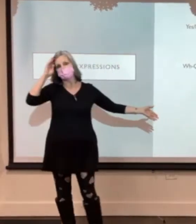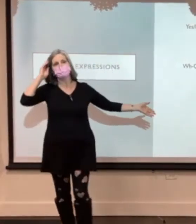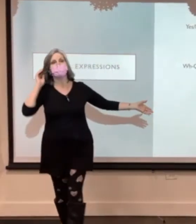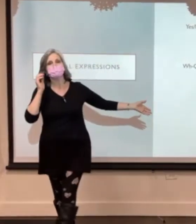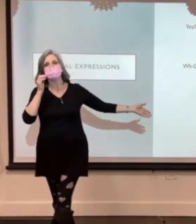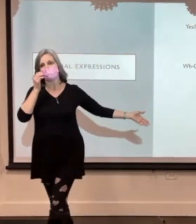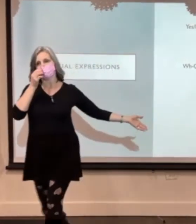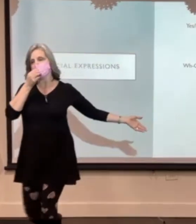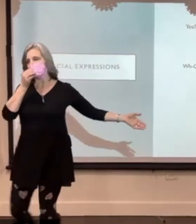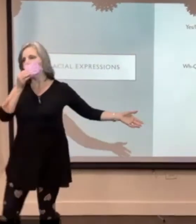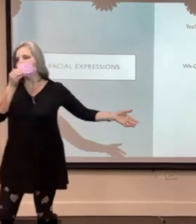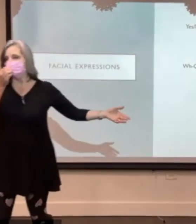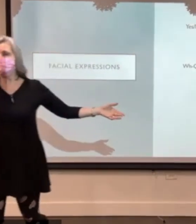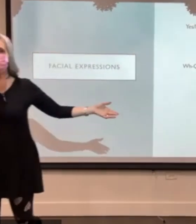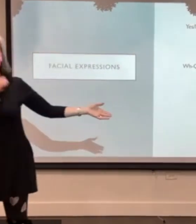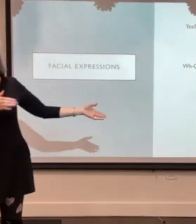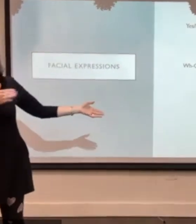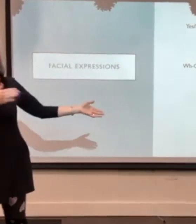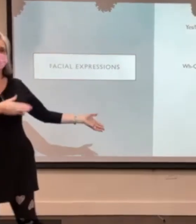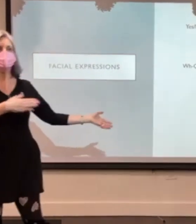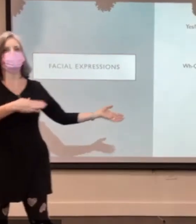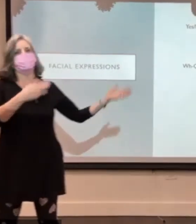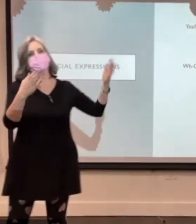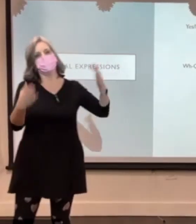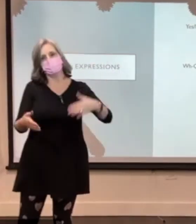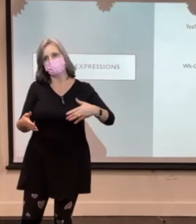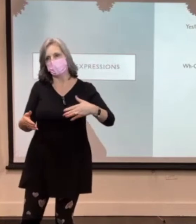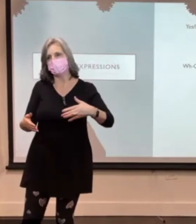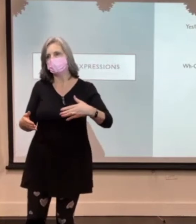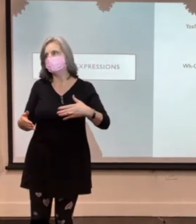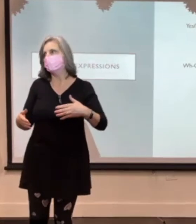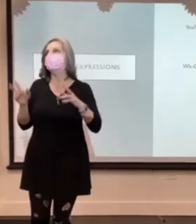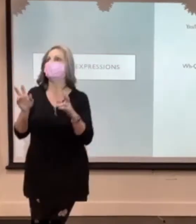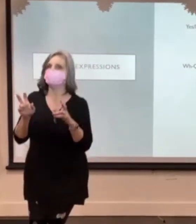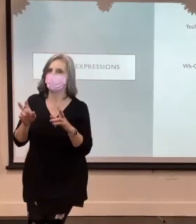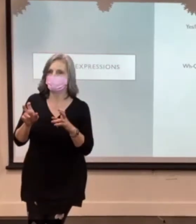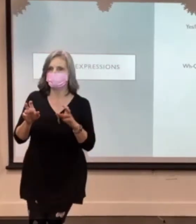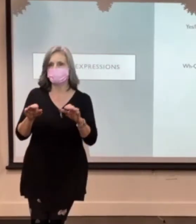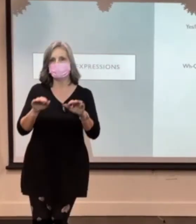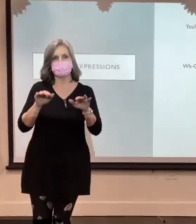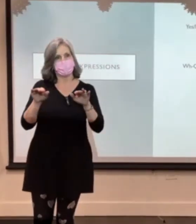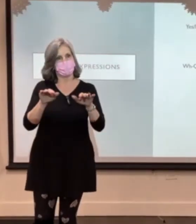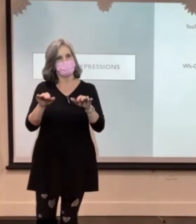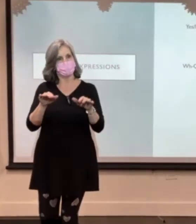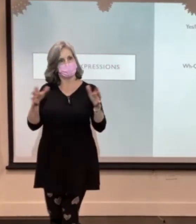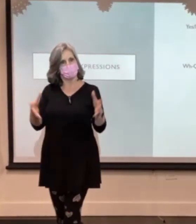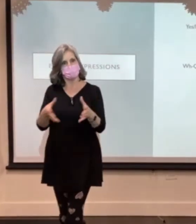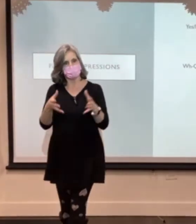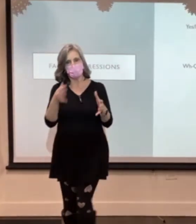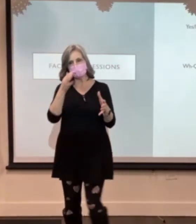was born to deaf family. And those students who were born with hearing families are less than. So it's the dynamic within this culture